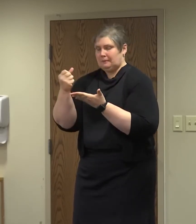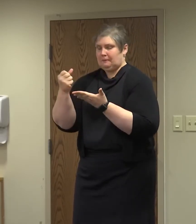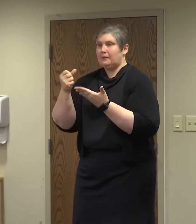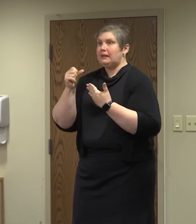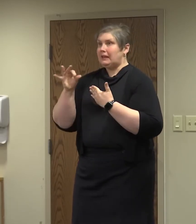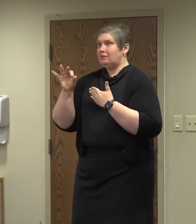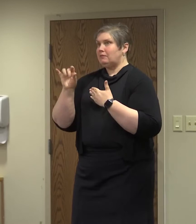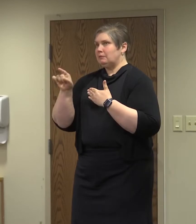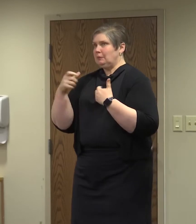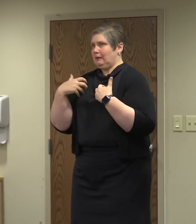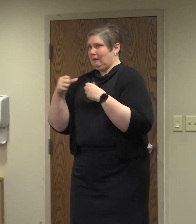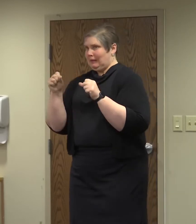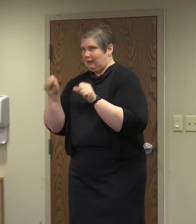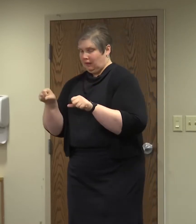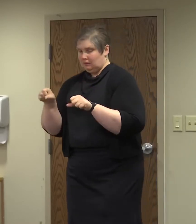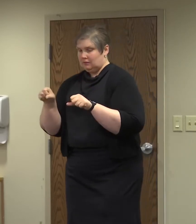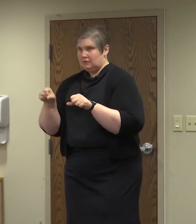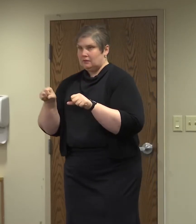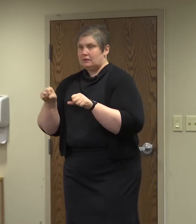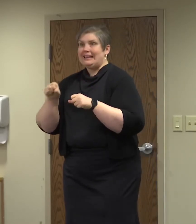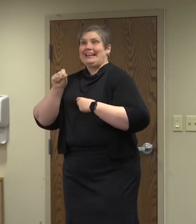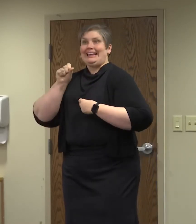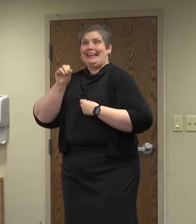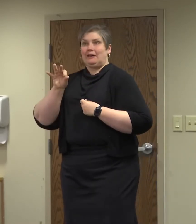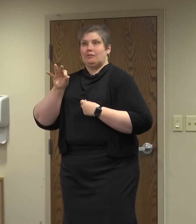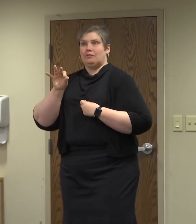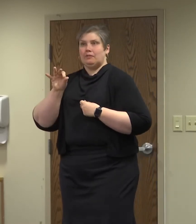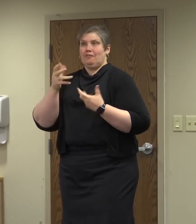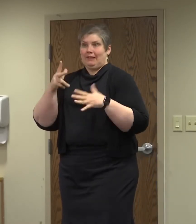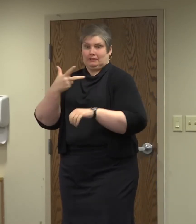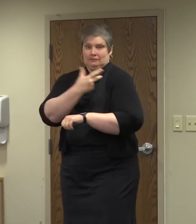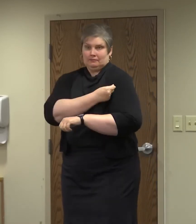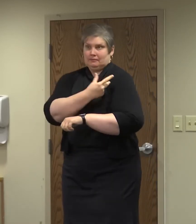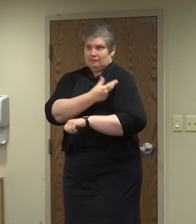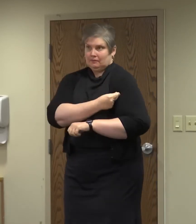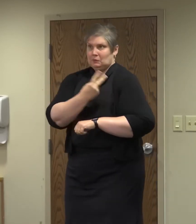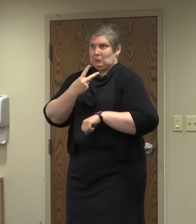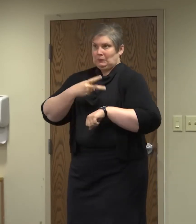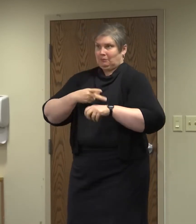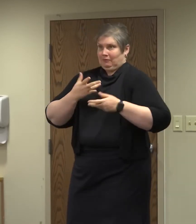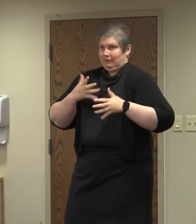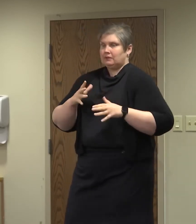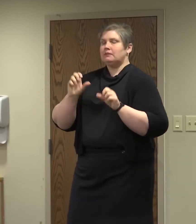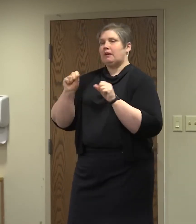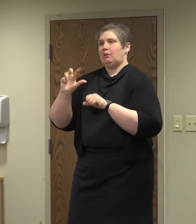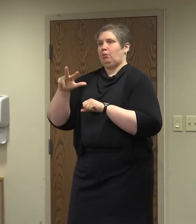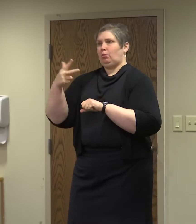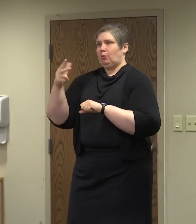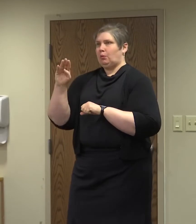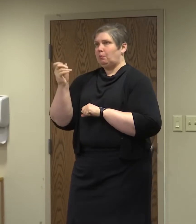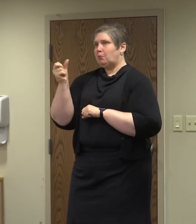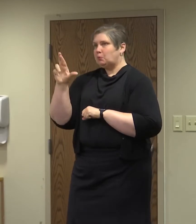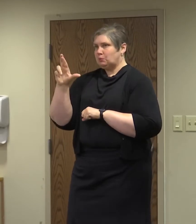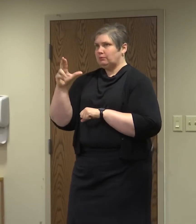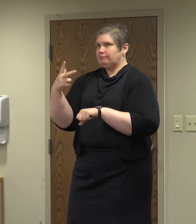us like myself who are vaccinated get the booster shot, and that's making sure that you get tested